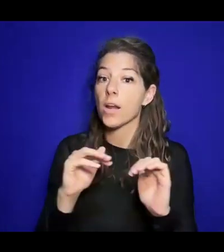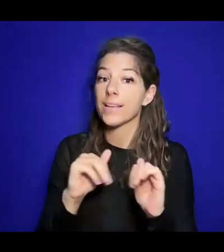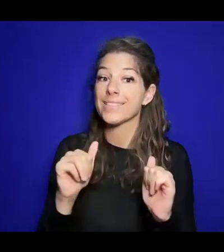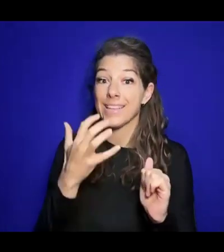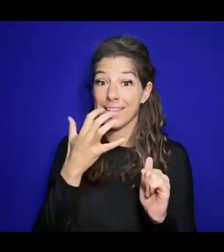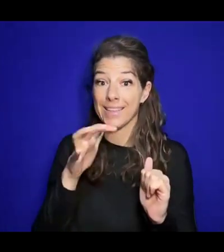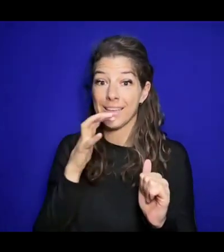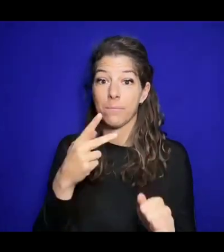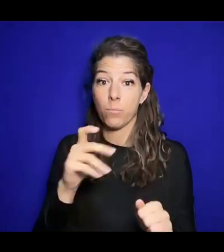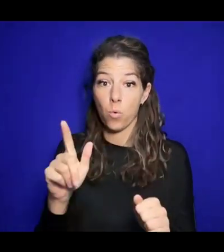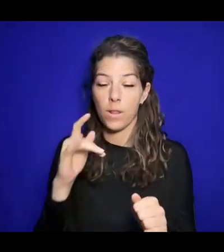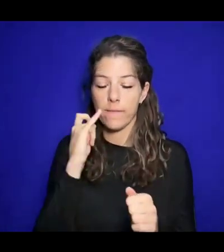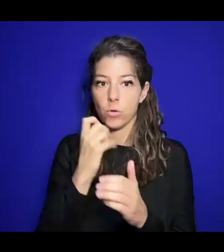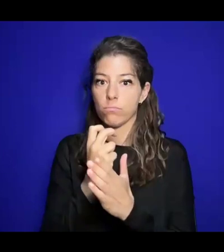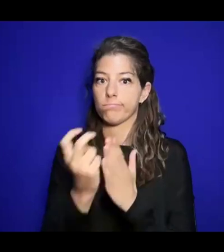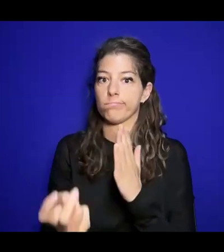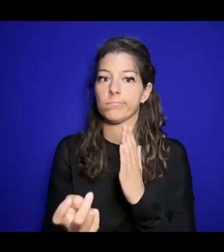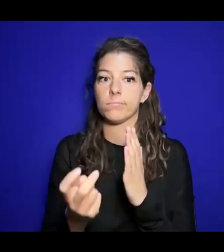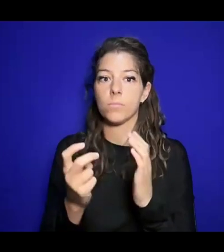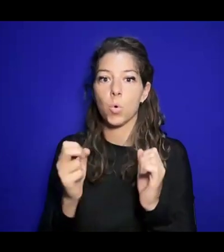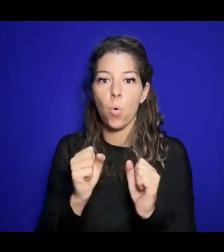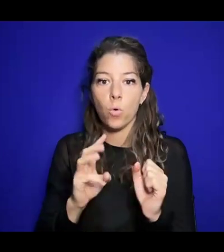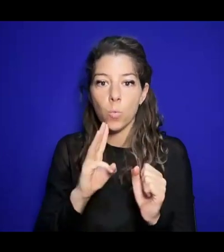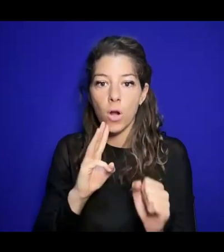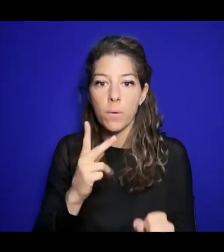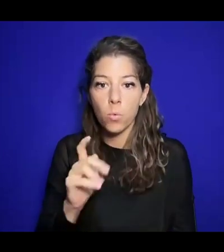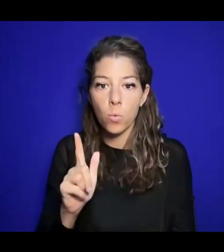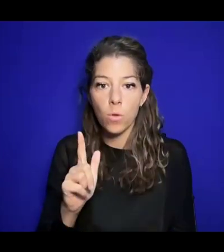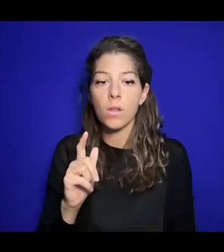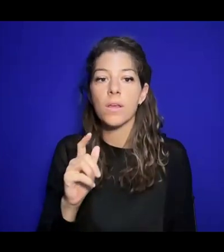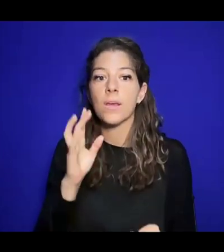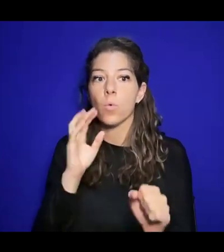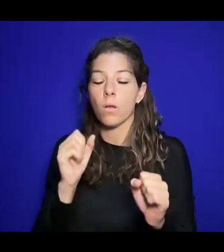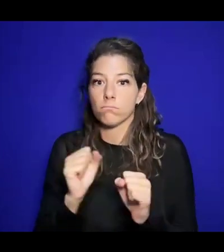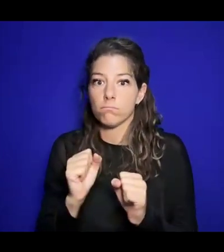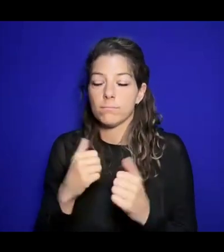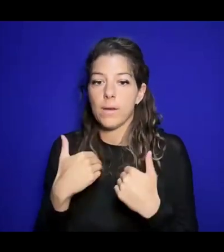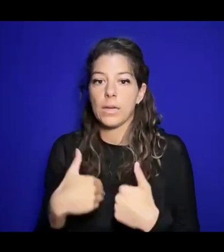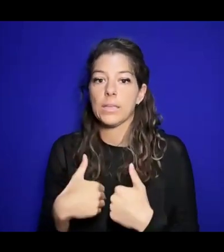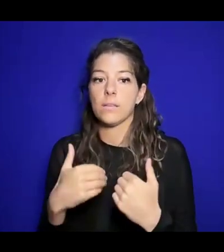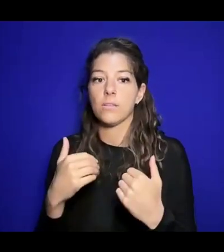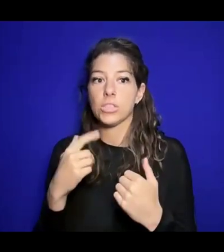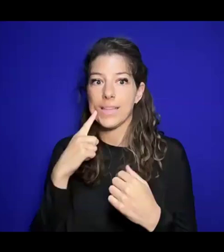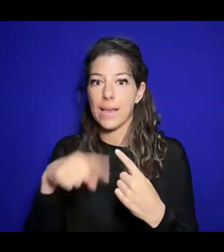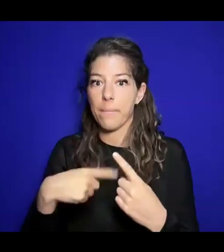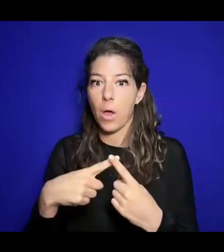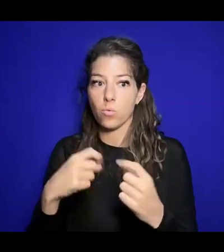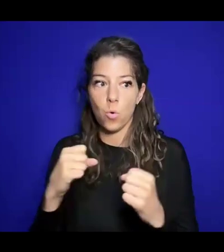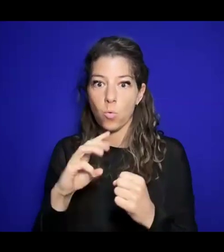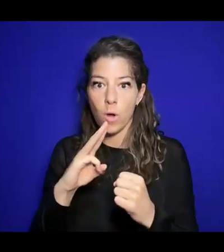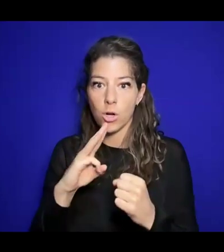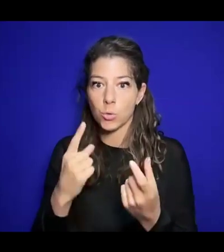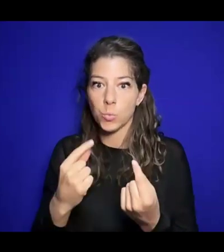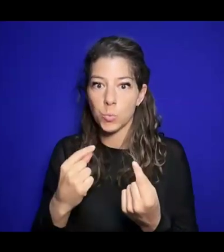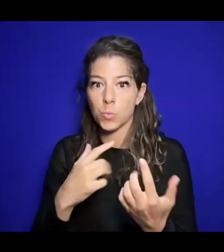heated pool, if you get into a cold water pool, it's going to freeze your body up. Just think about you get in the cold water. What do you